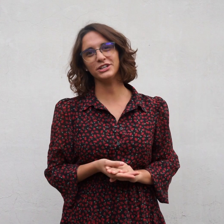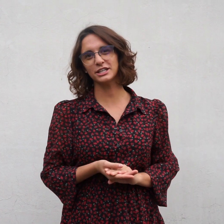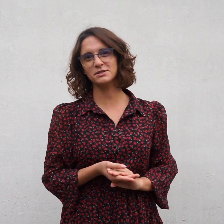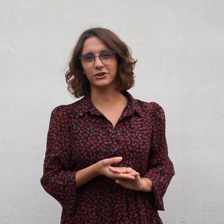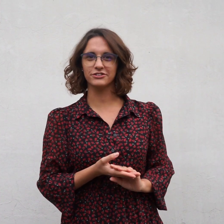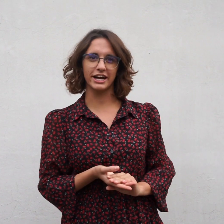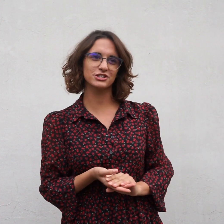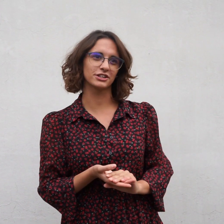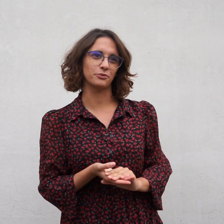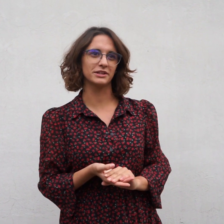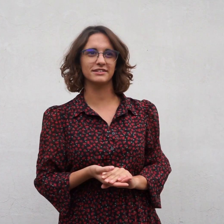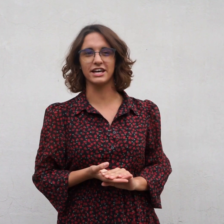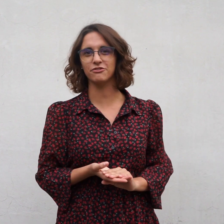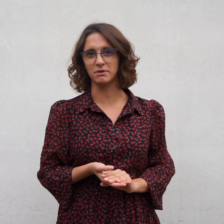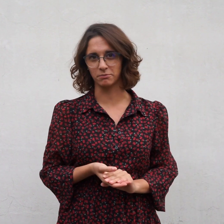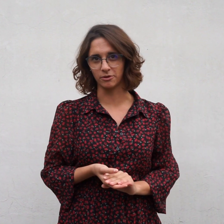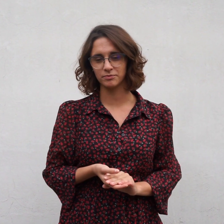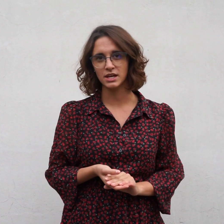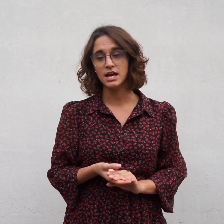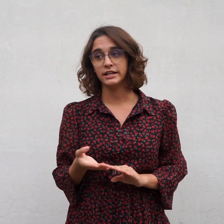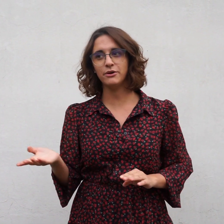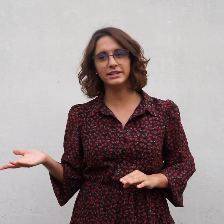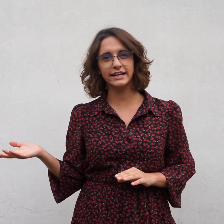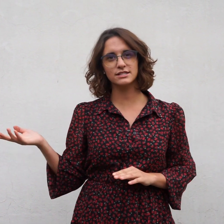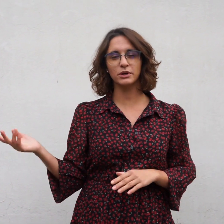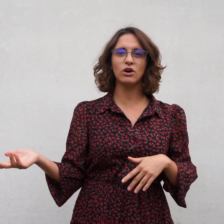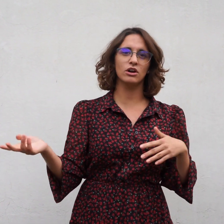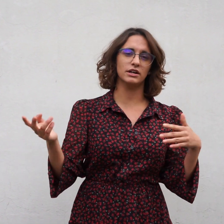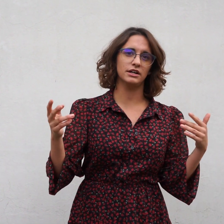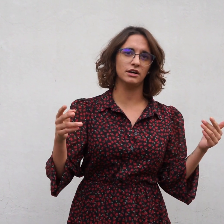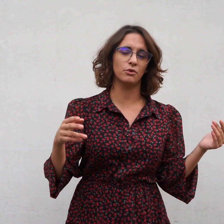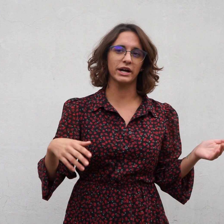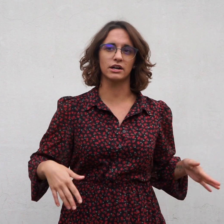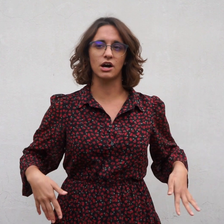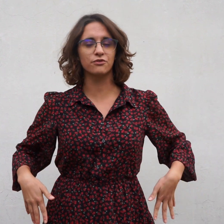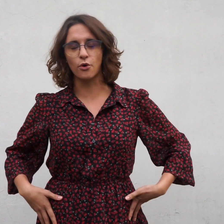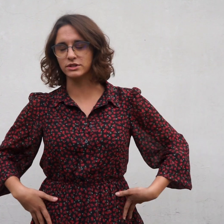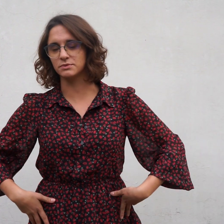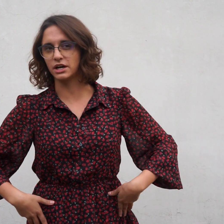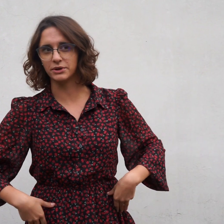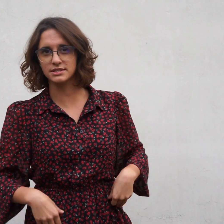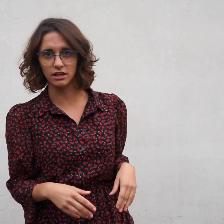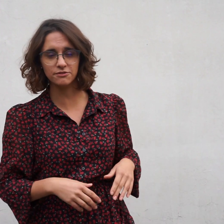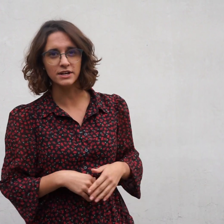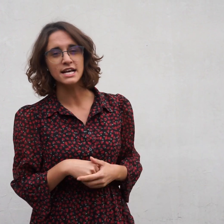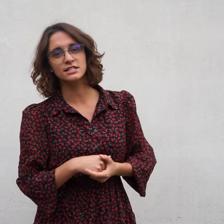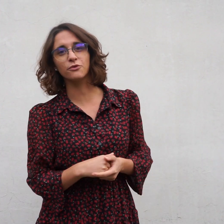3 tips for interaction with deaf people. Nowadays, we all wear our phones with ourselves, so feel